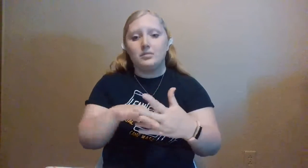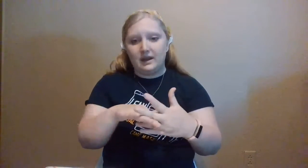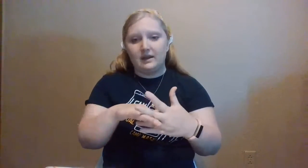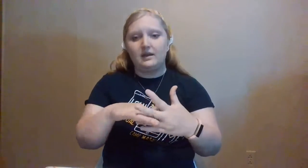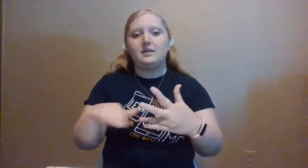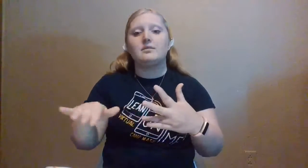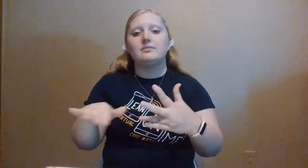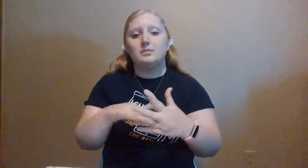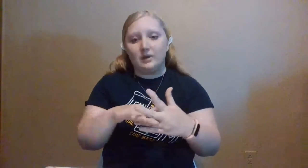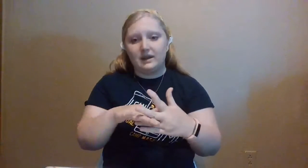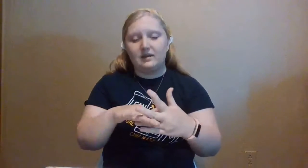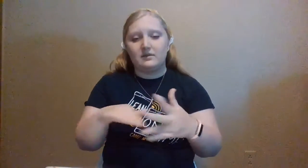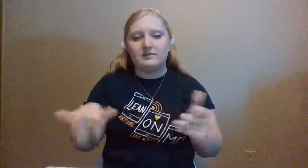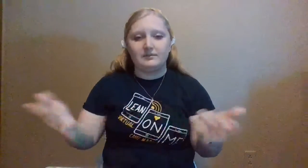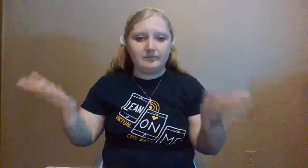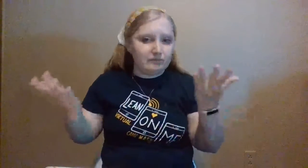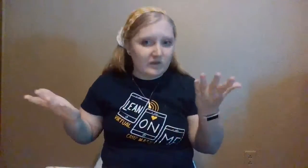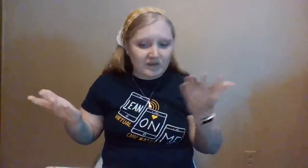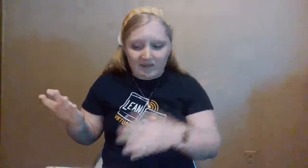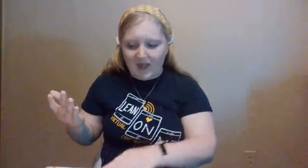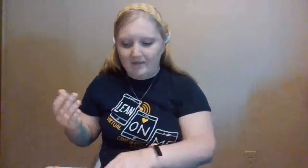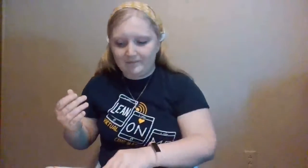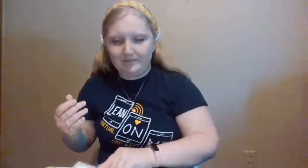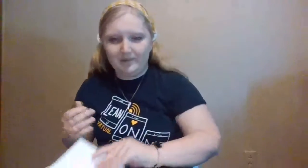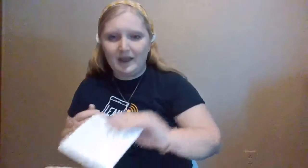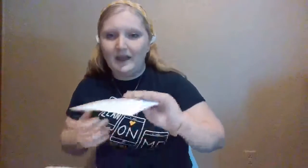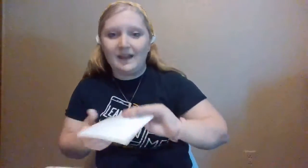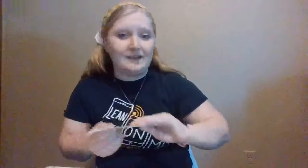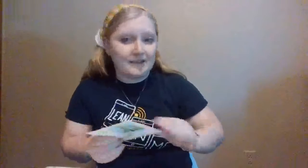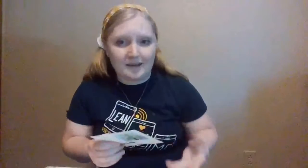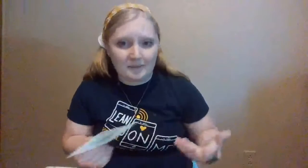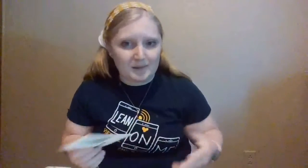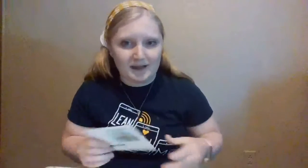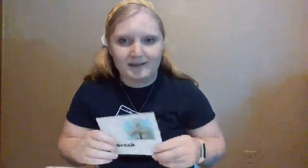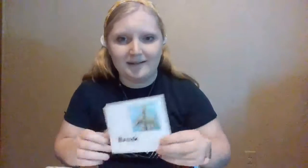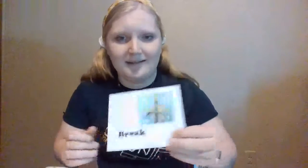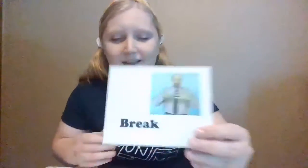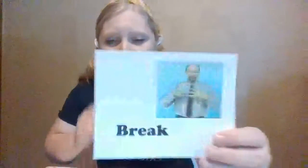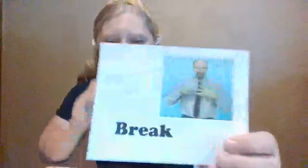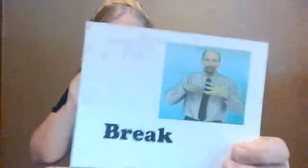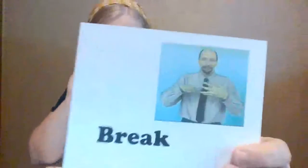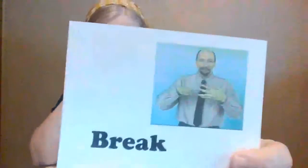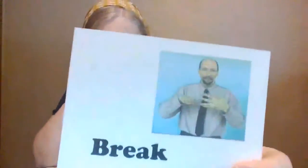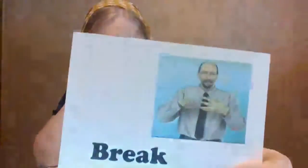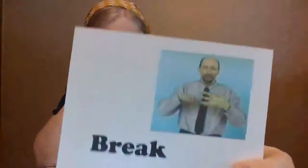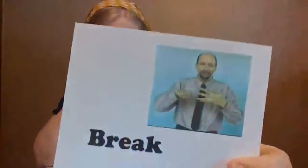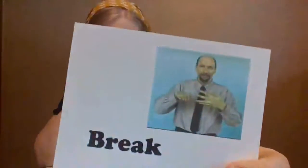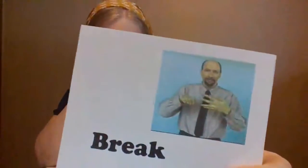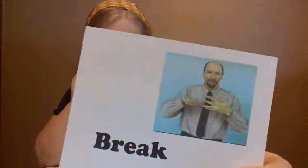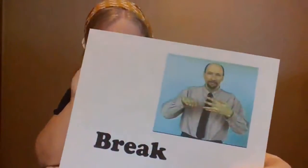break, break. Just like that. And that's the sign for break. It's a pretty easy sign.